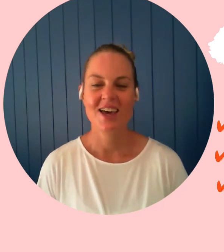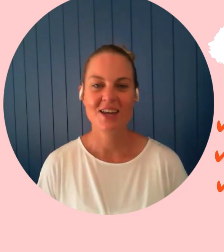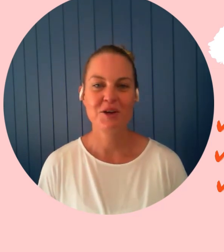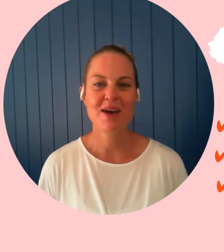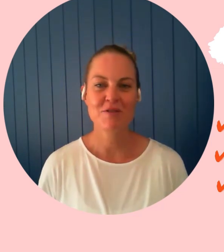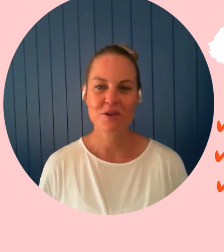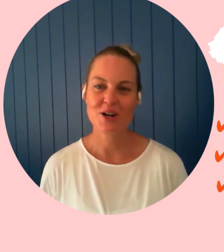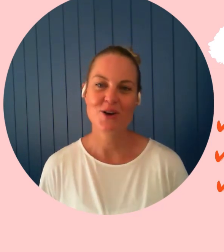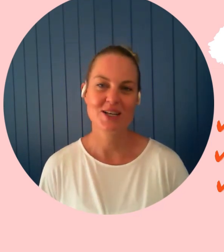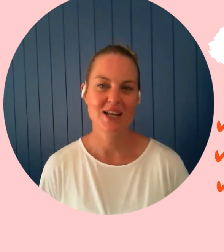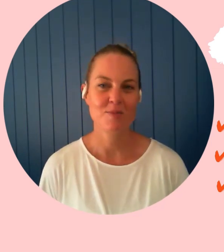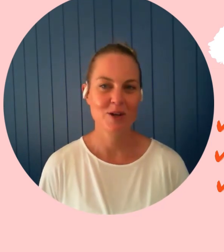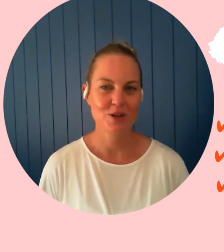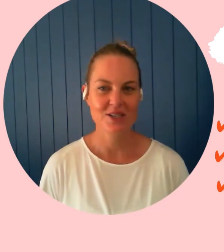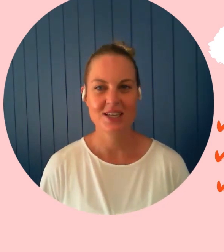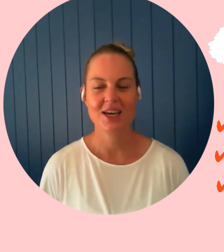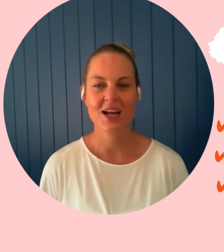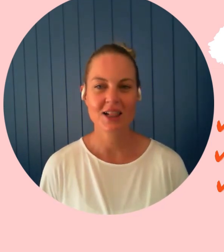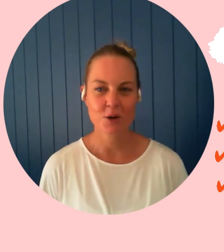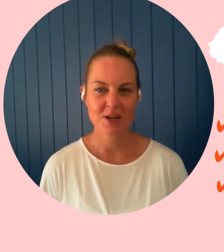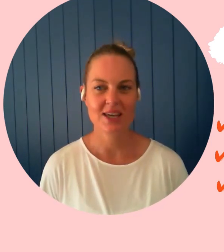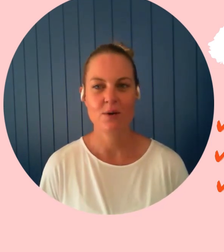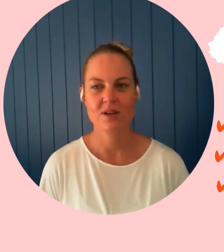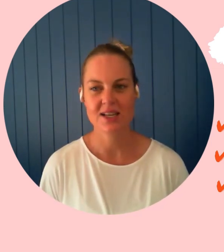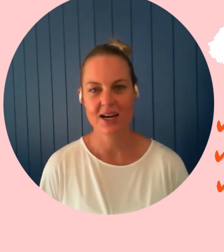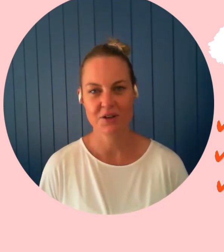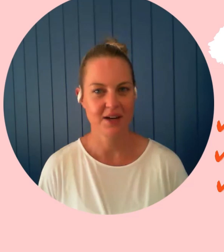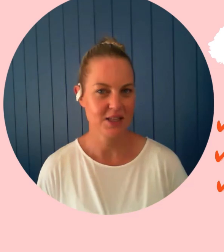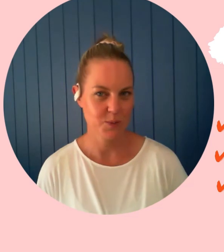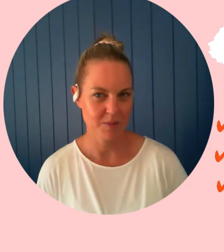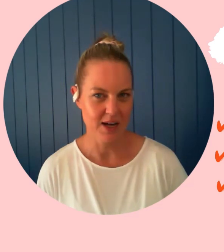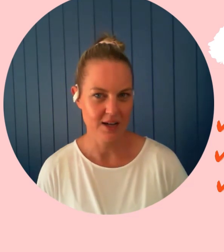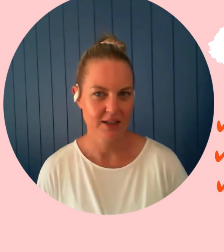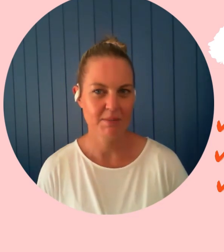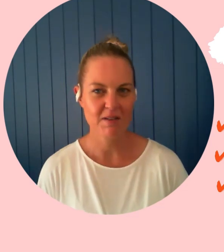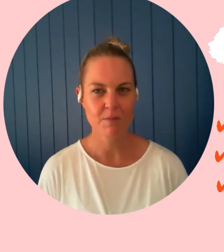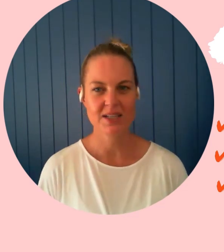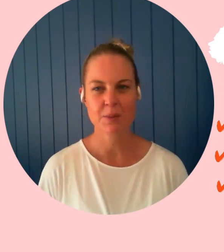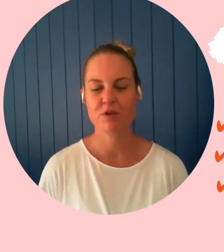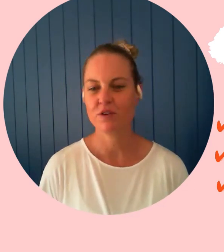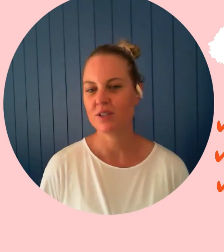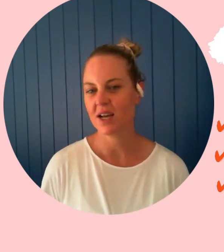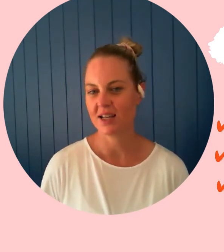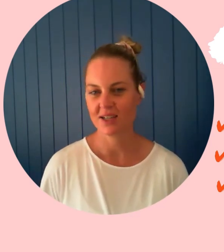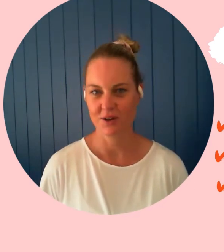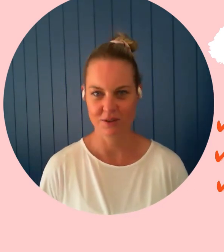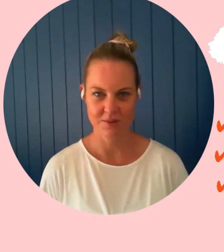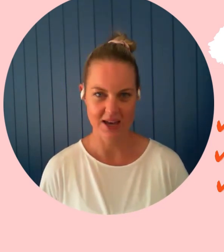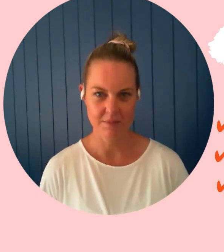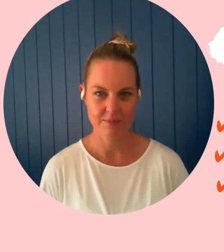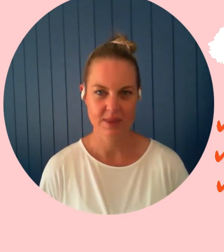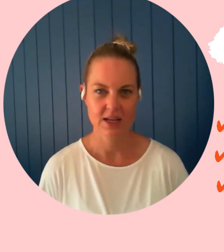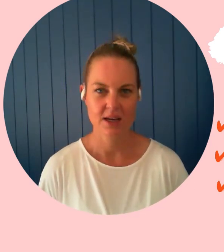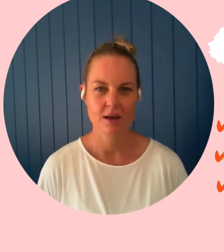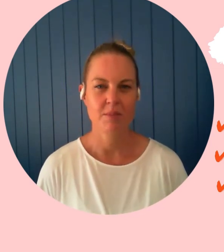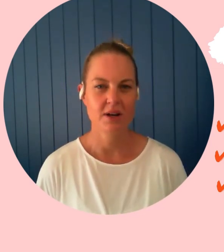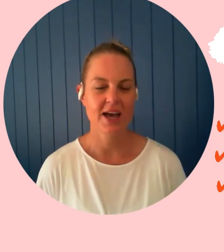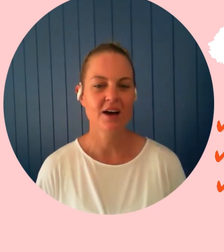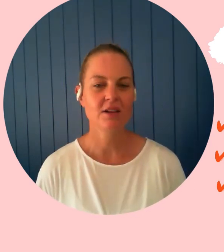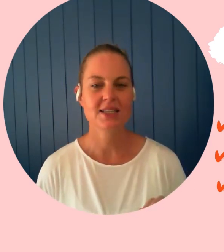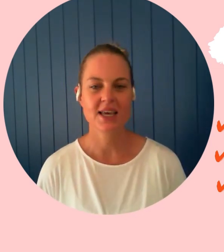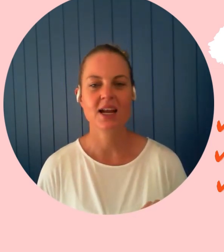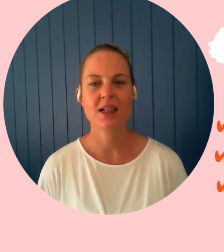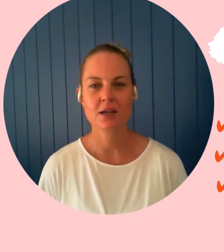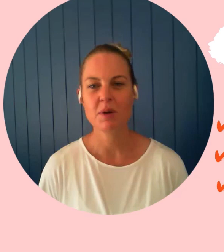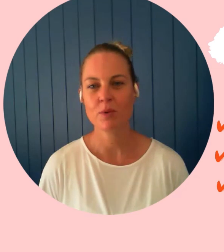And you may have already noticed that I've been using a little bit of keyword signing throughout this webinar, and maybe you picked up a few signs along the way. But now let's